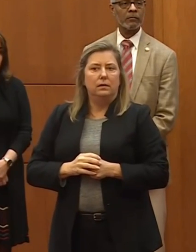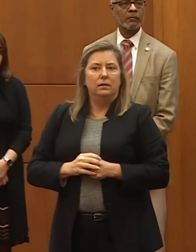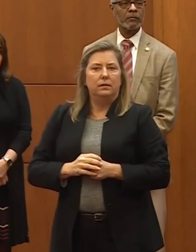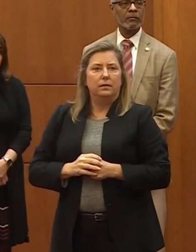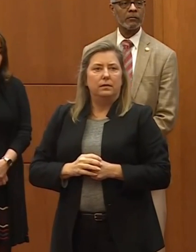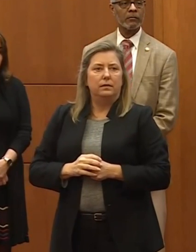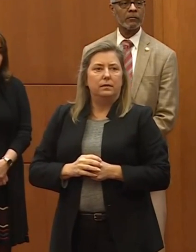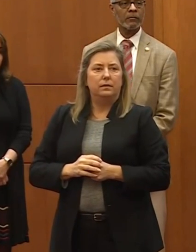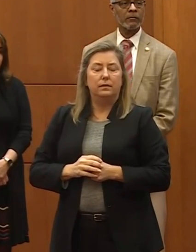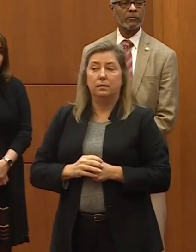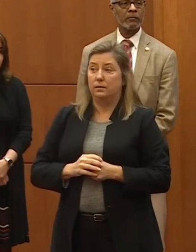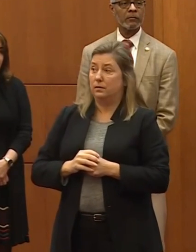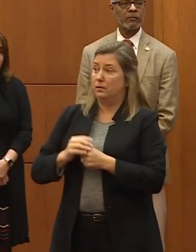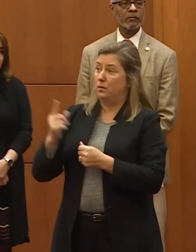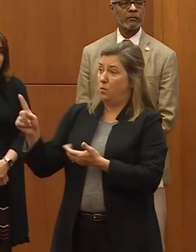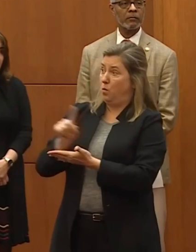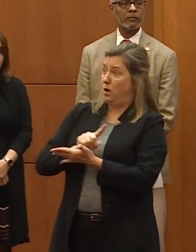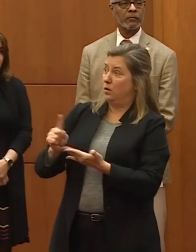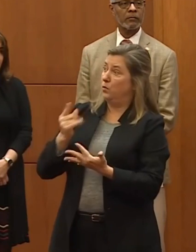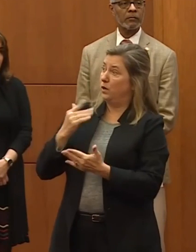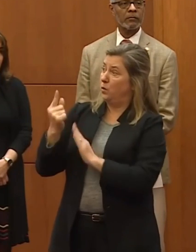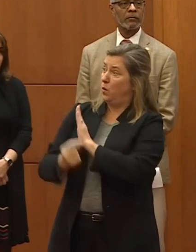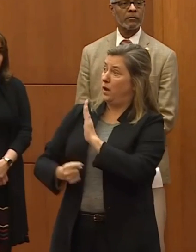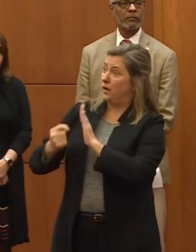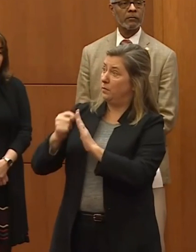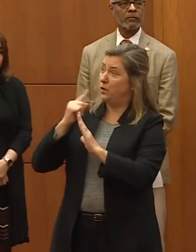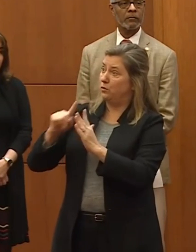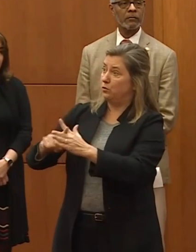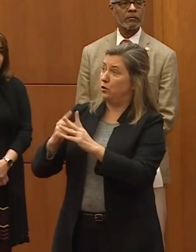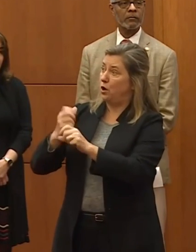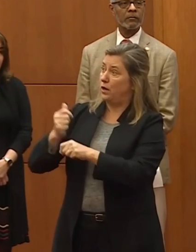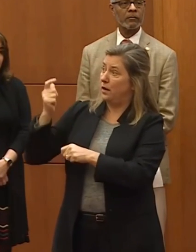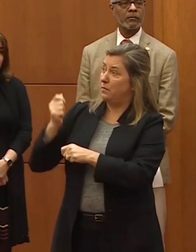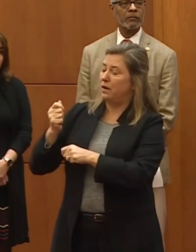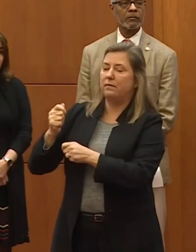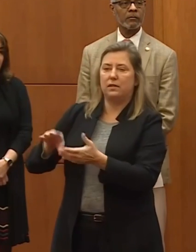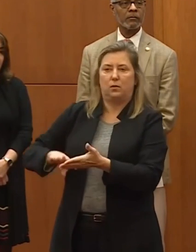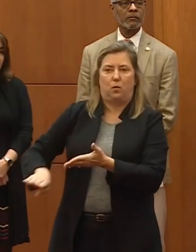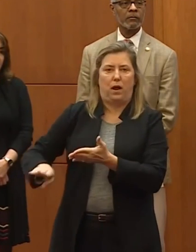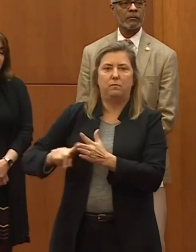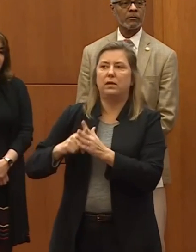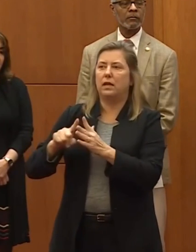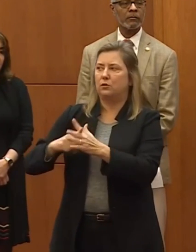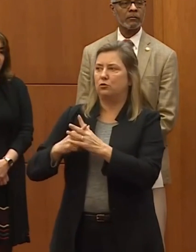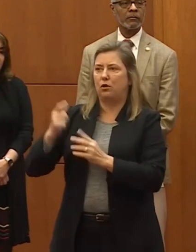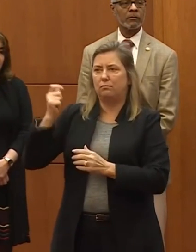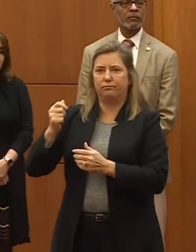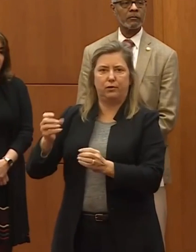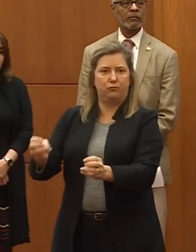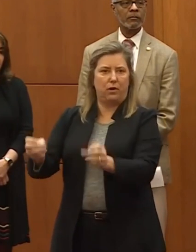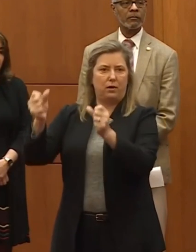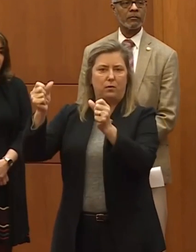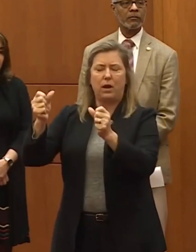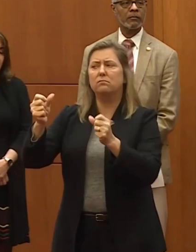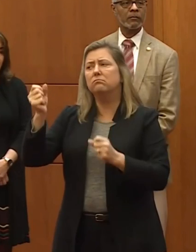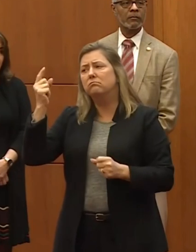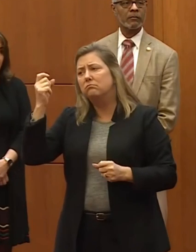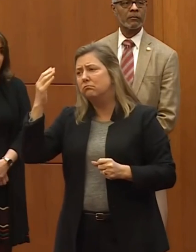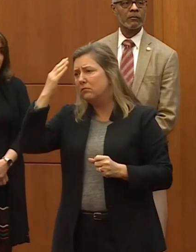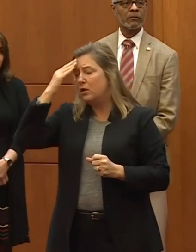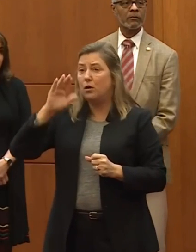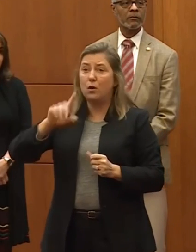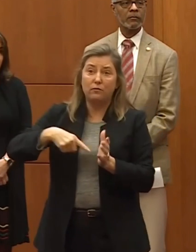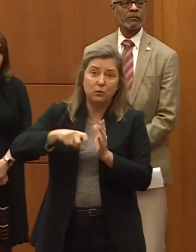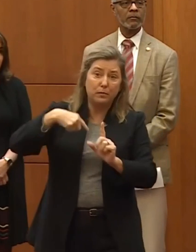waiting period so workers can start receiving benefits right away. We know that rent and other bills